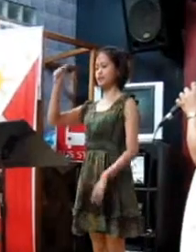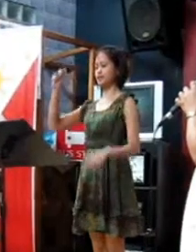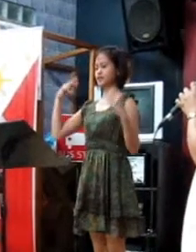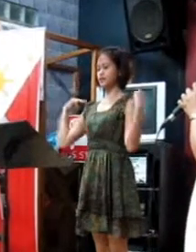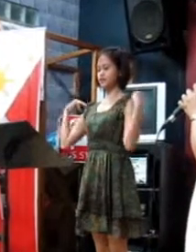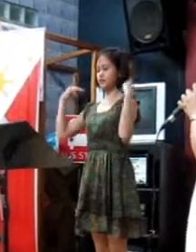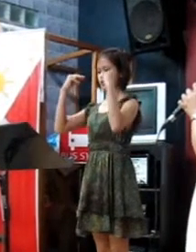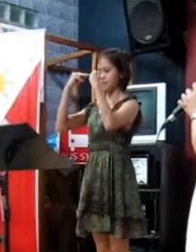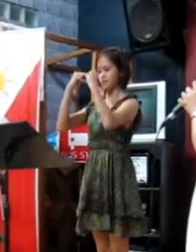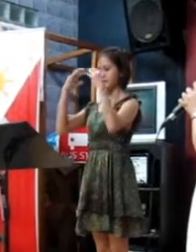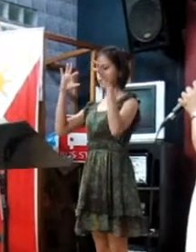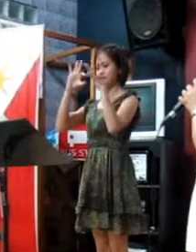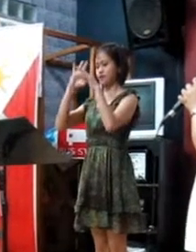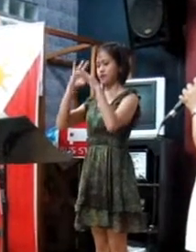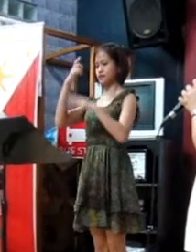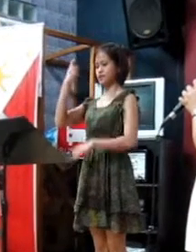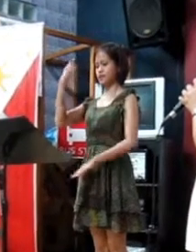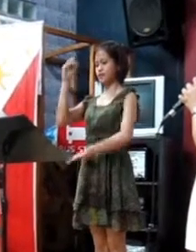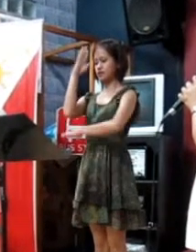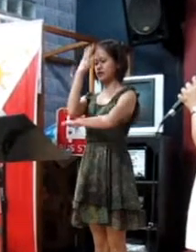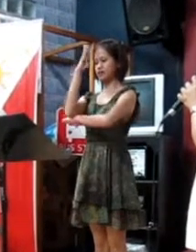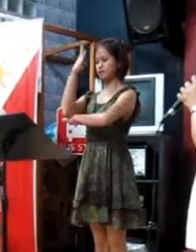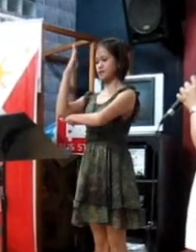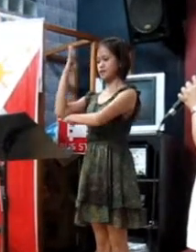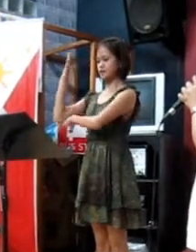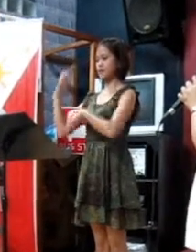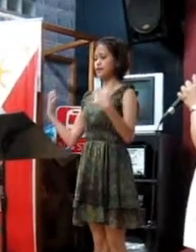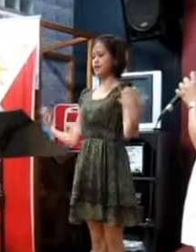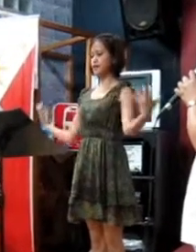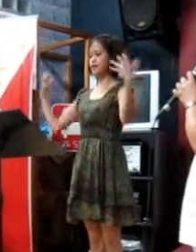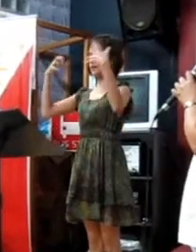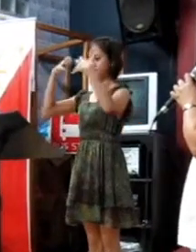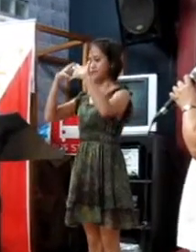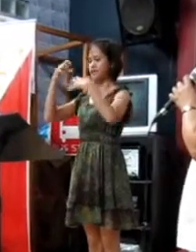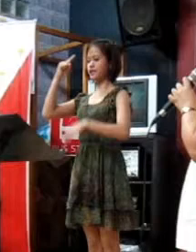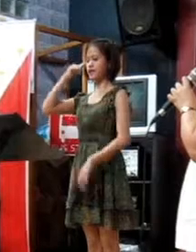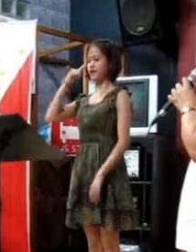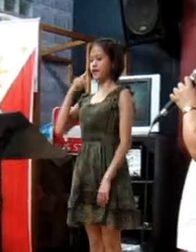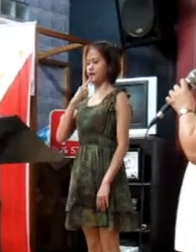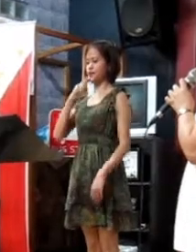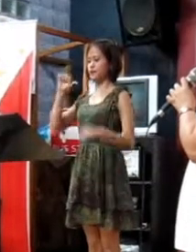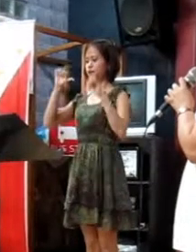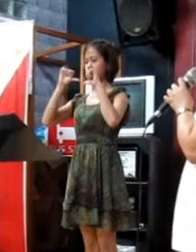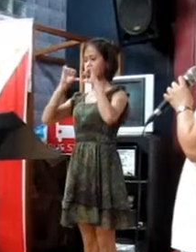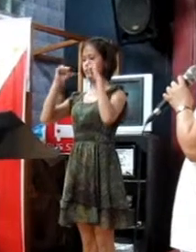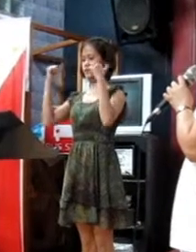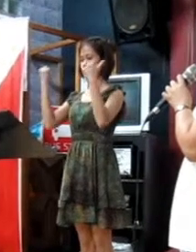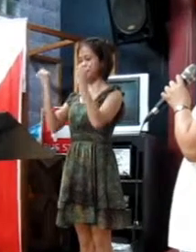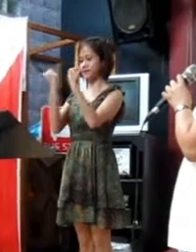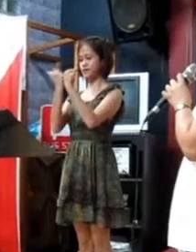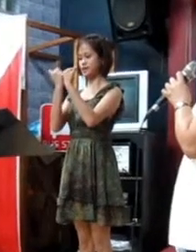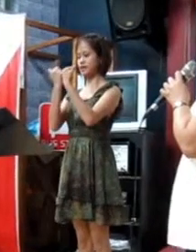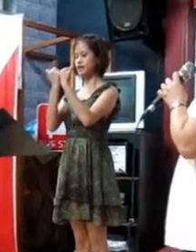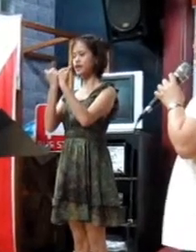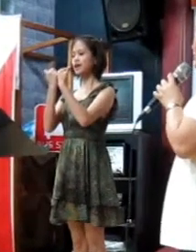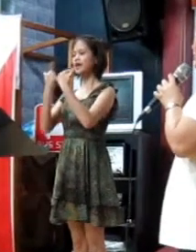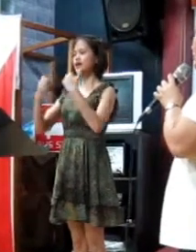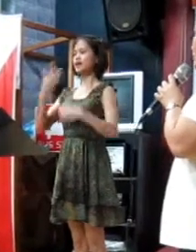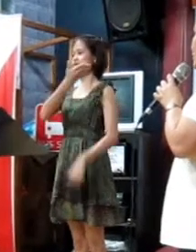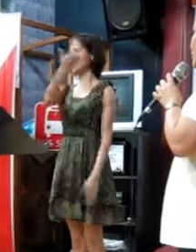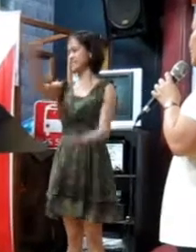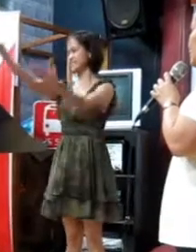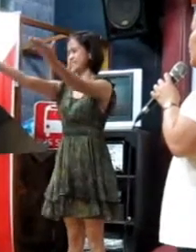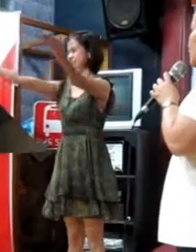to the members of the Butuan Integrated Deaf Association,